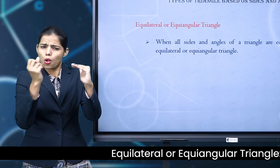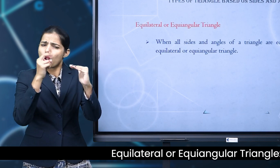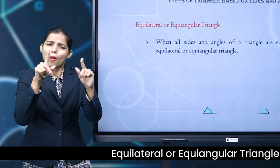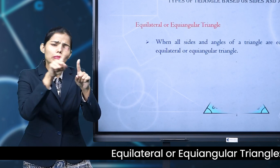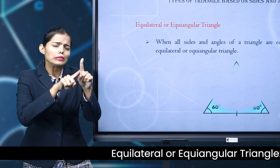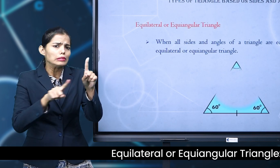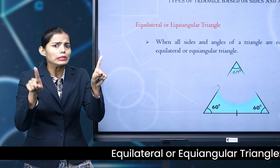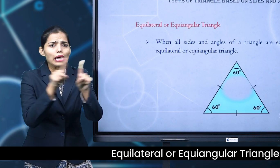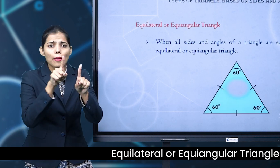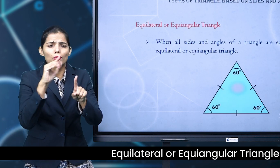equiangular triangle.